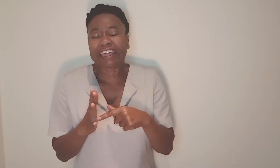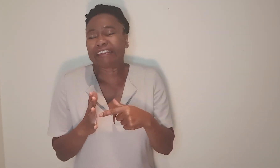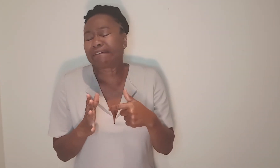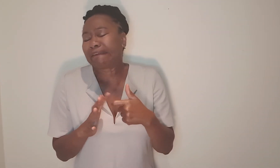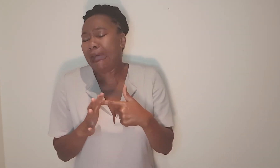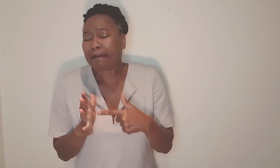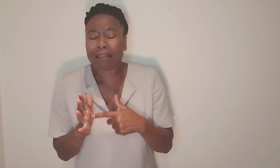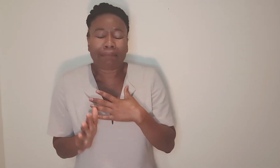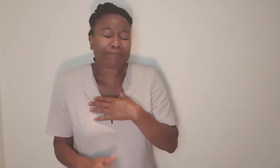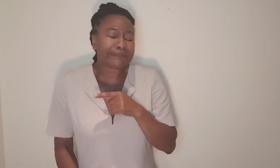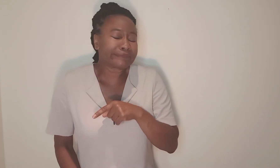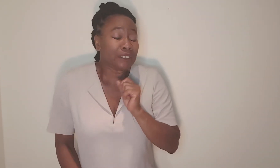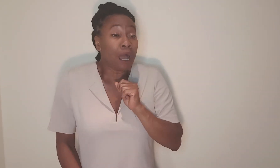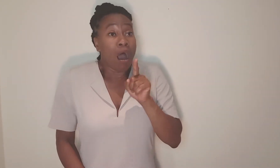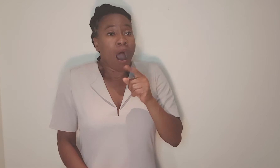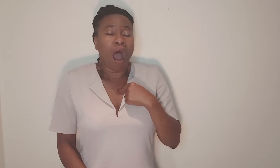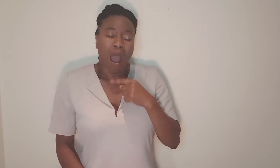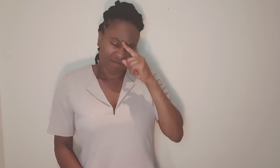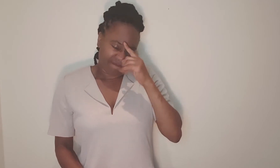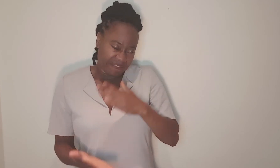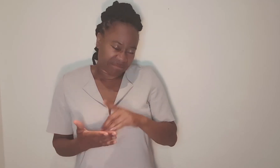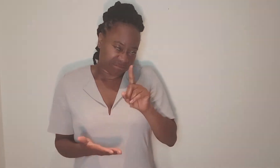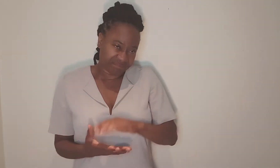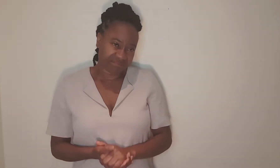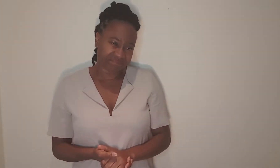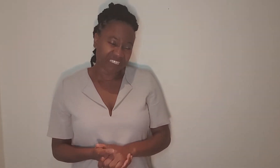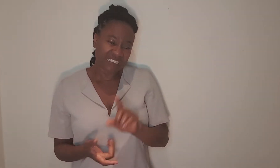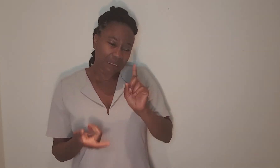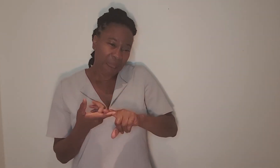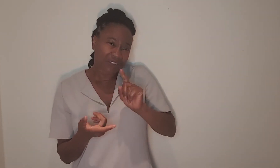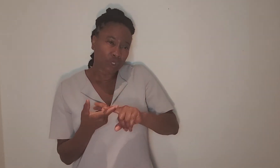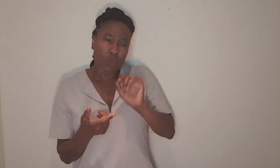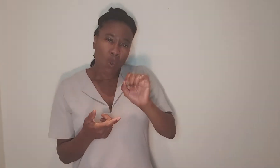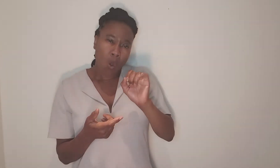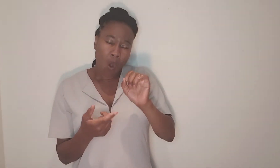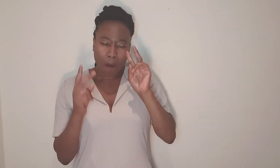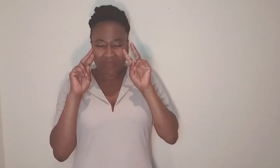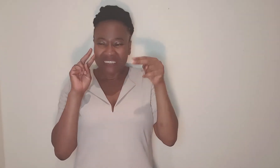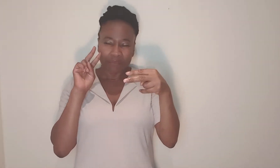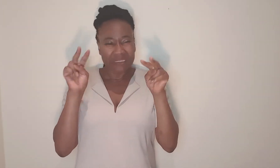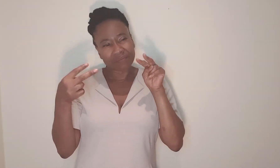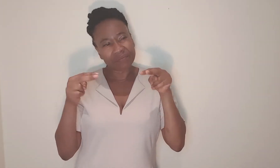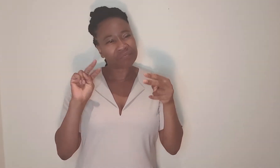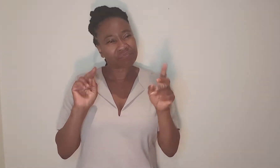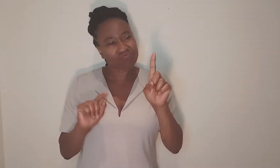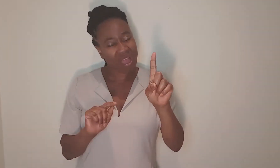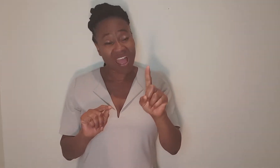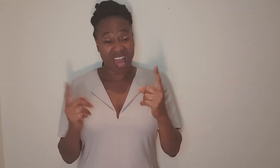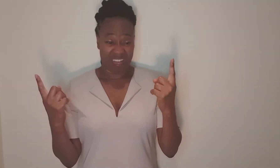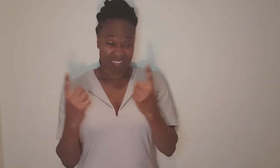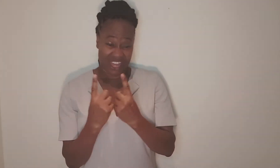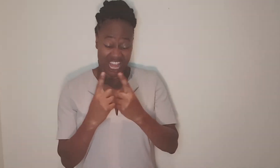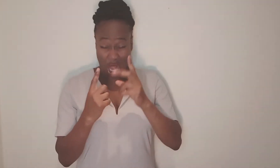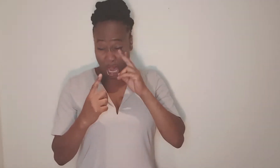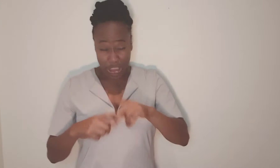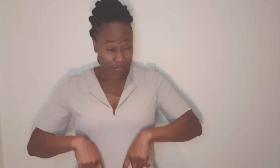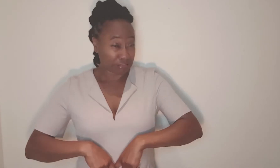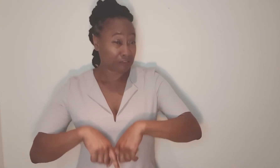I reckon it all depends on how you see things. Like, stuff can look so different depending on where the light's